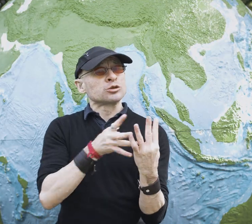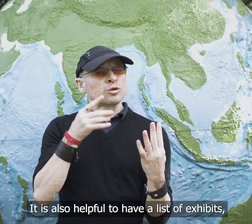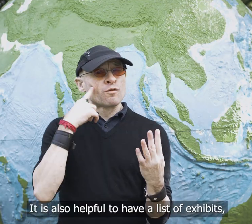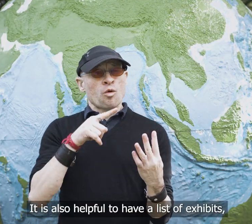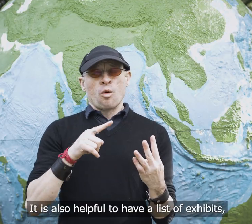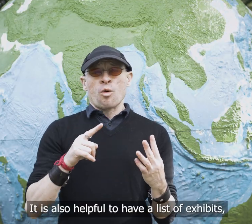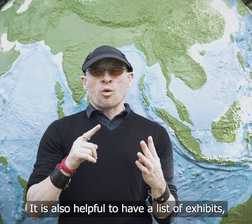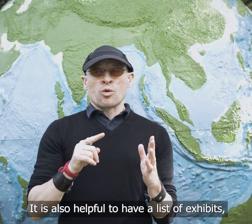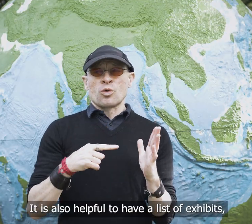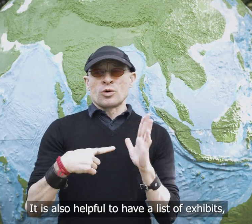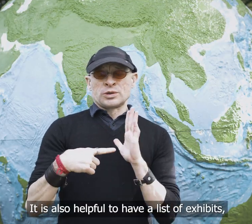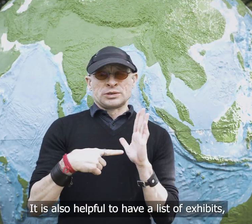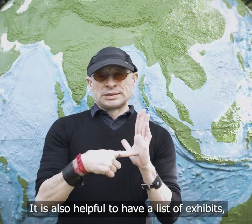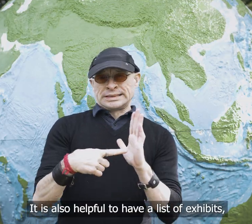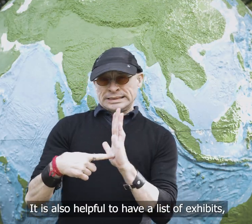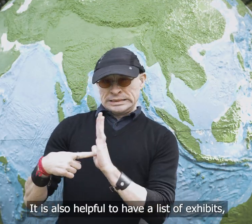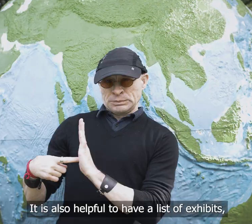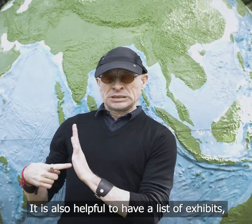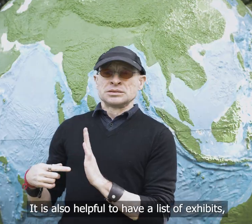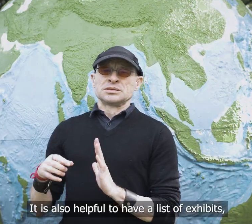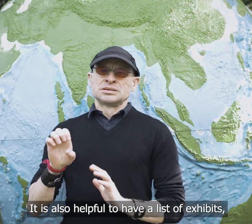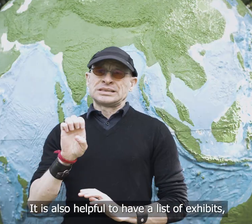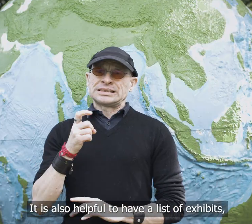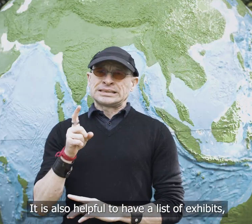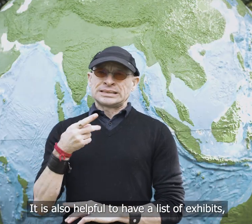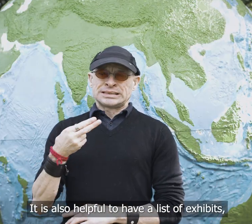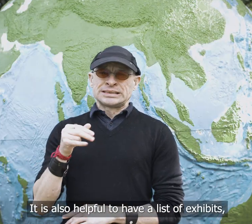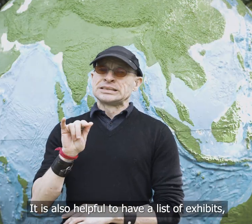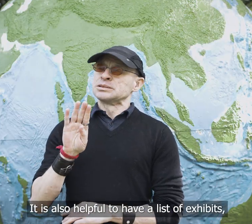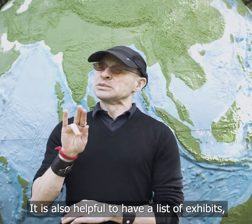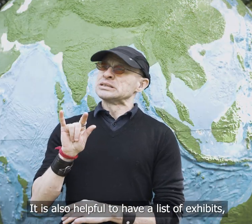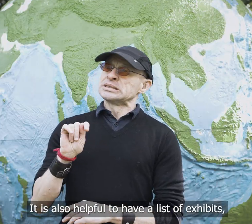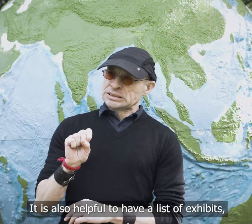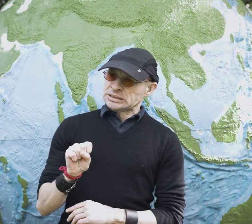It is also helpful to have a list of exhibits